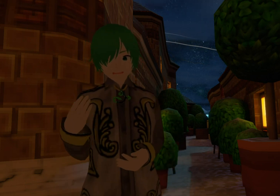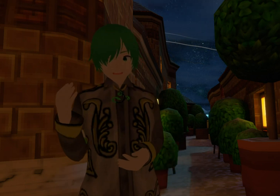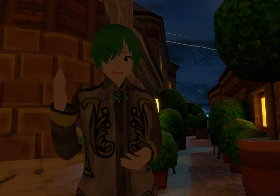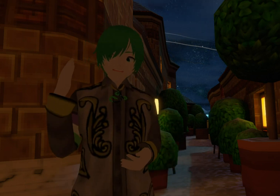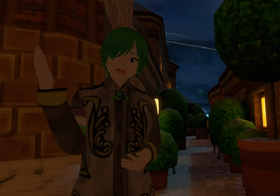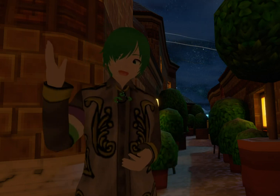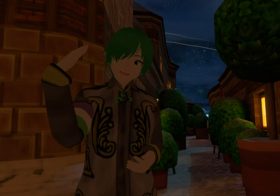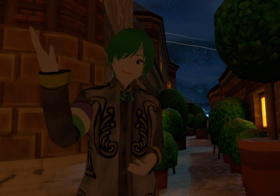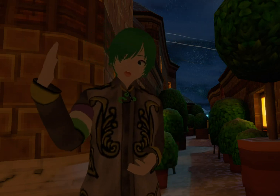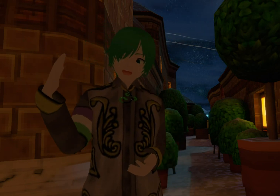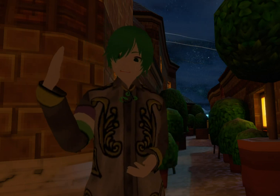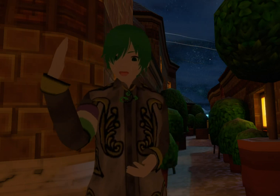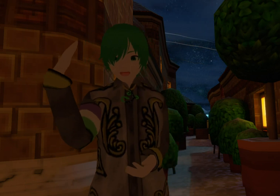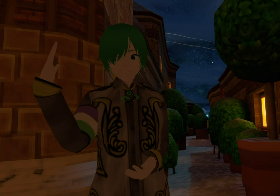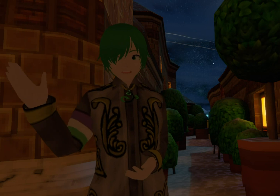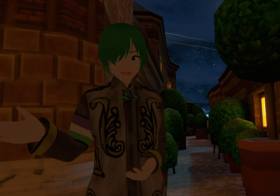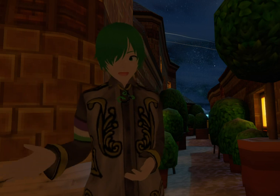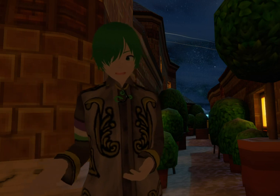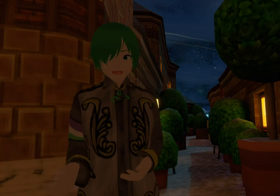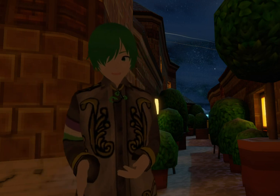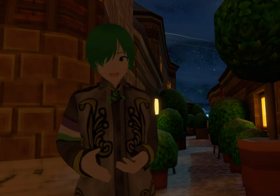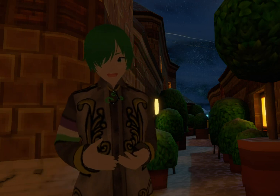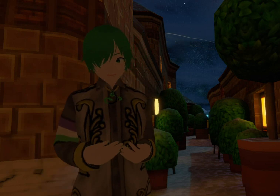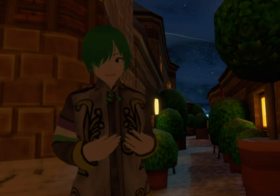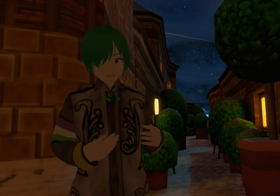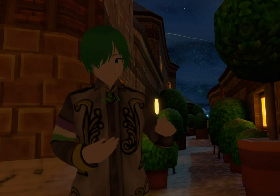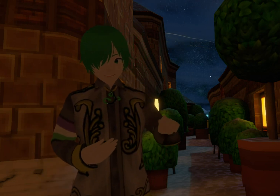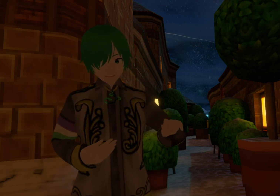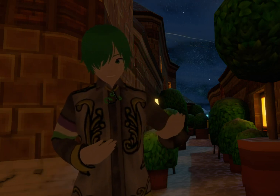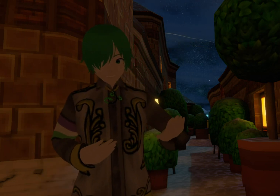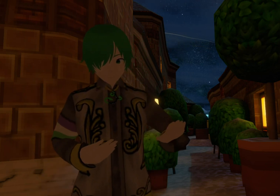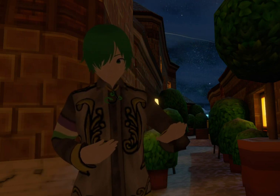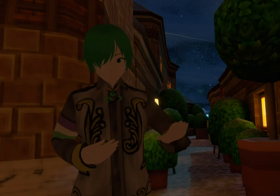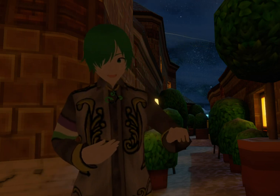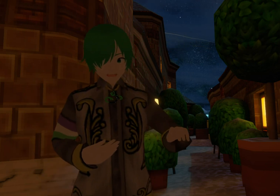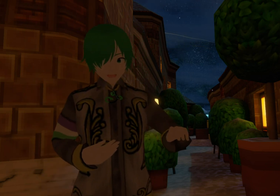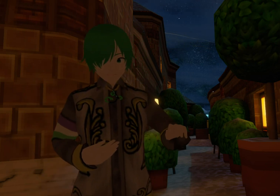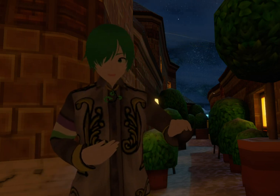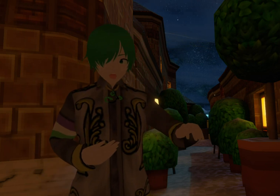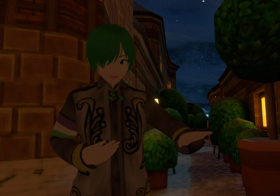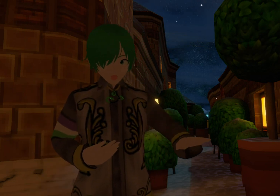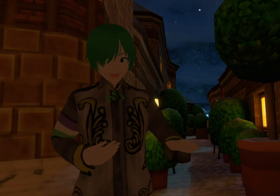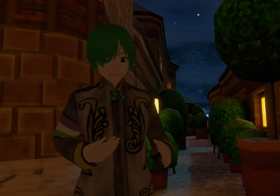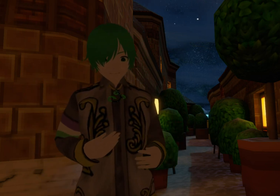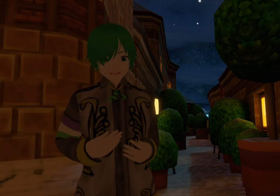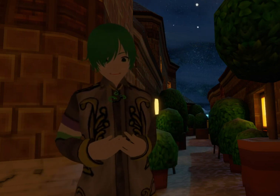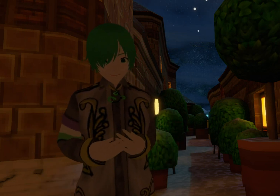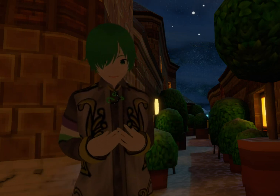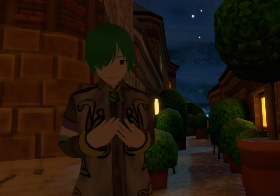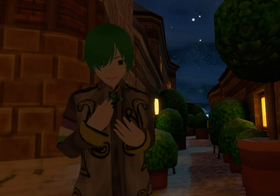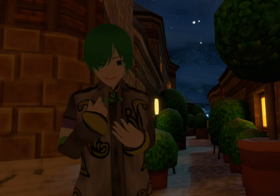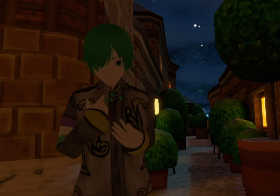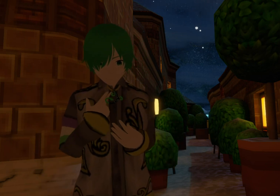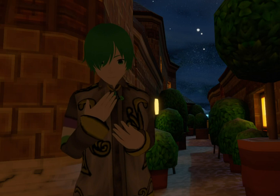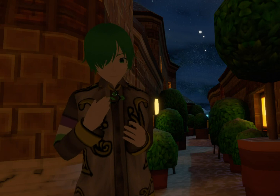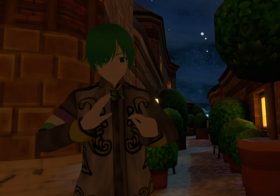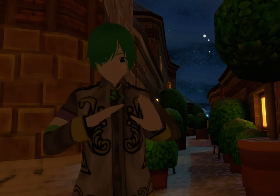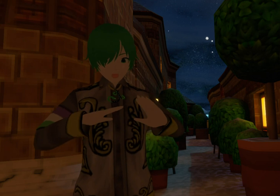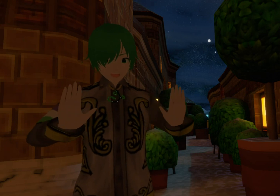which now I realize that I've forgotten a lot of hotkeys, and there's a lot of what was muscle memory when I was doing